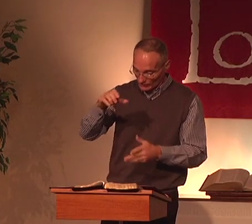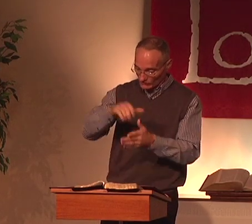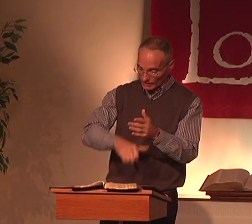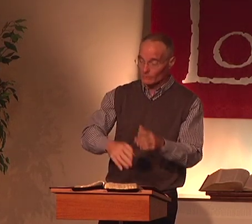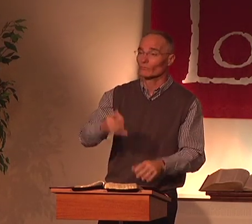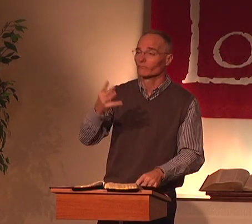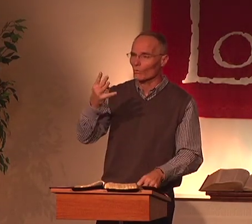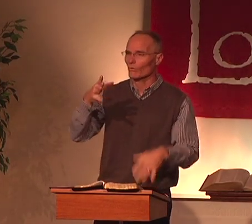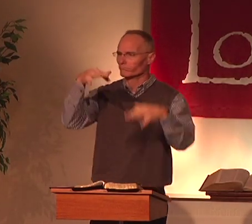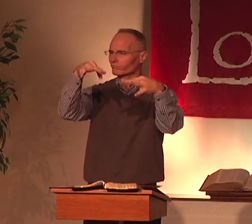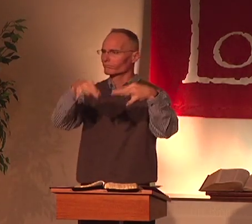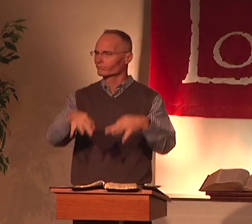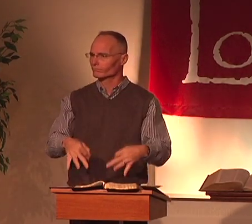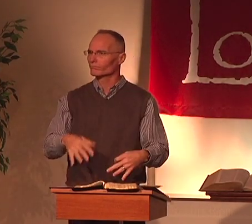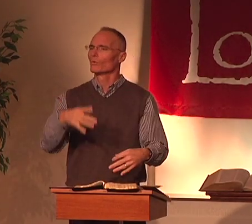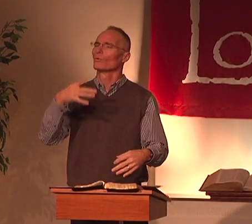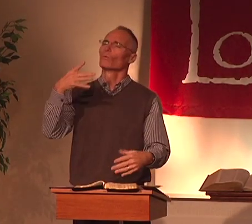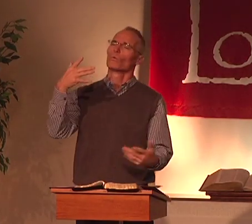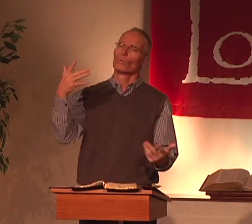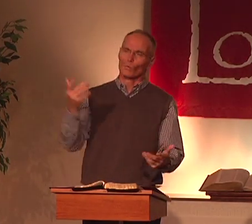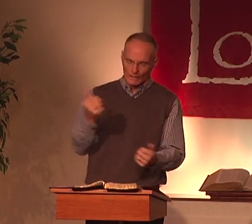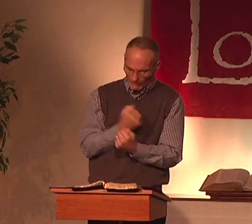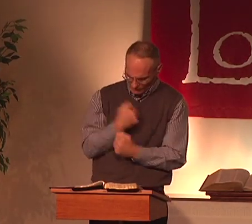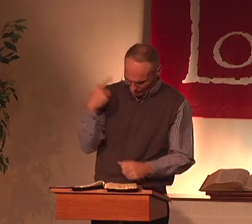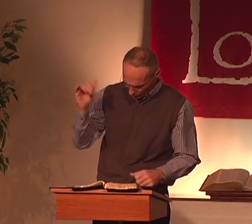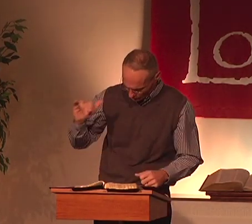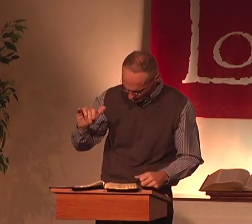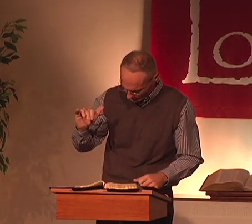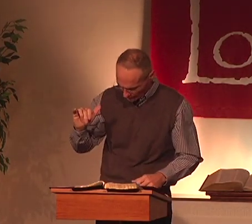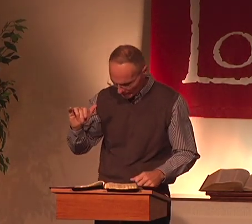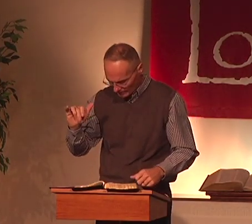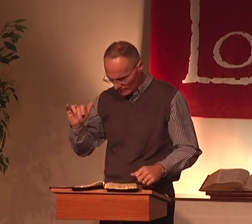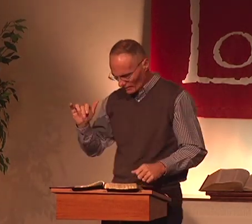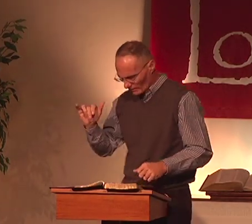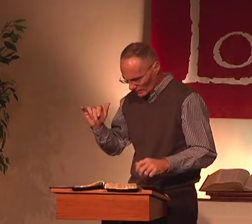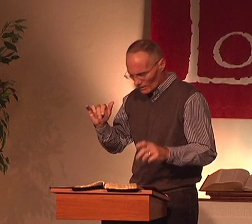Mentioned 1 John chapter 4 It talked about it there What love looks like